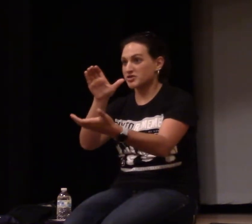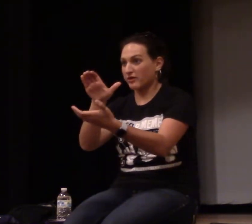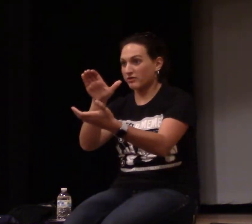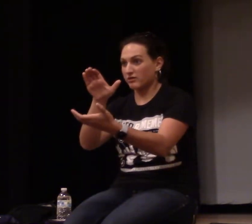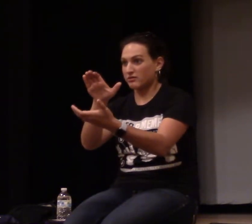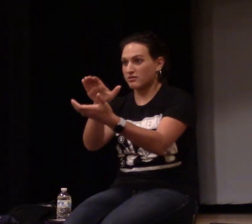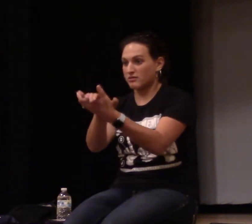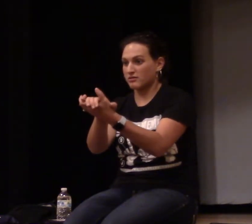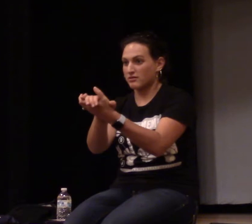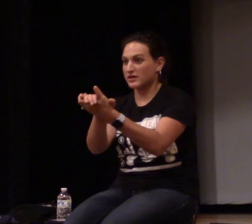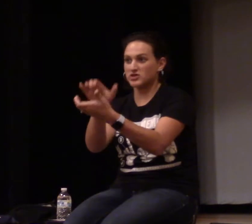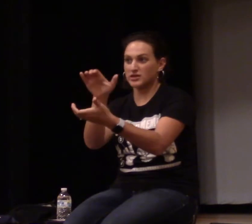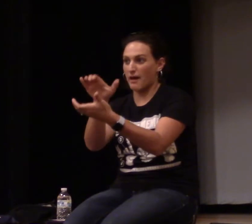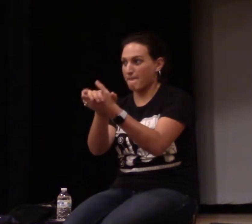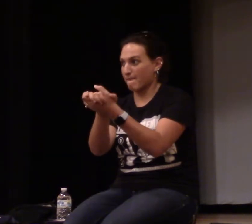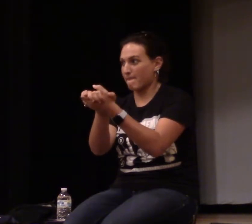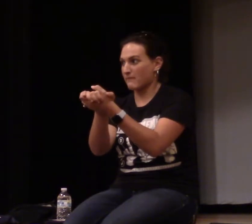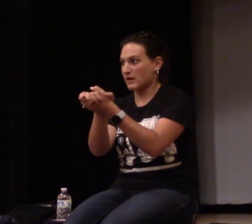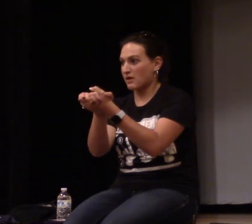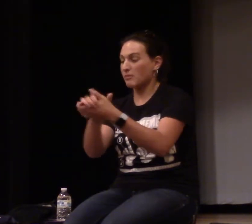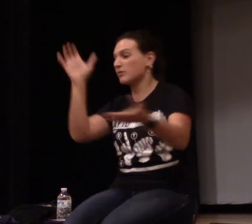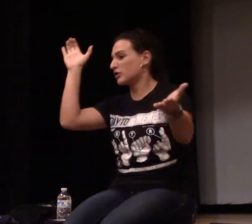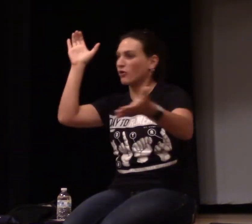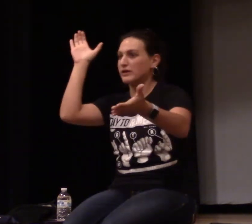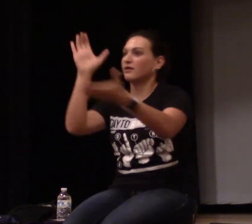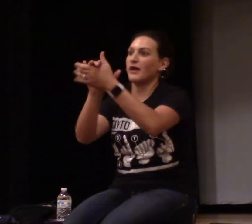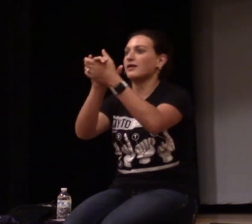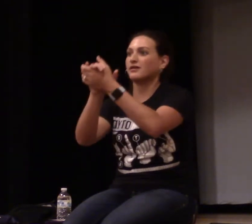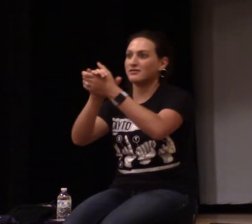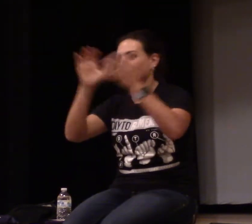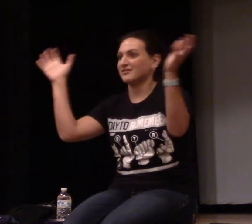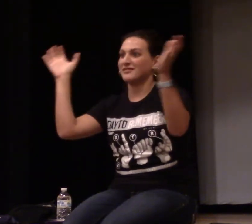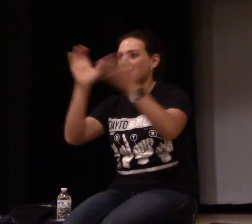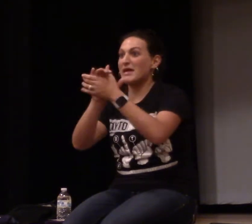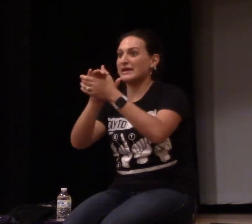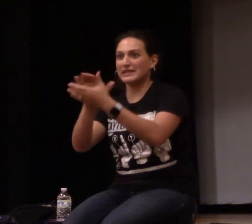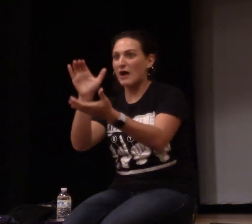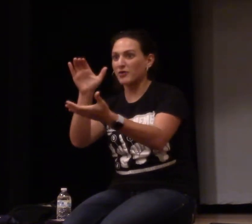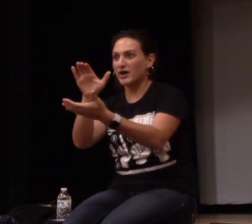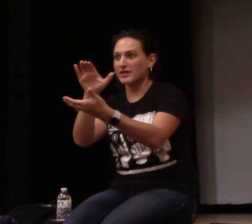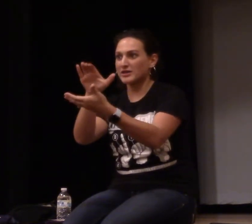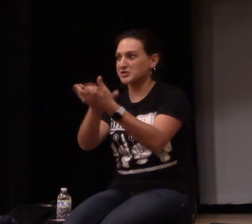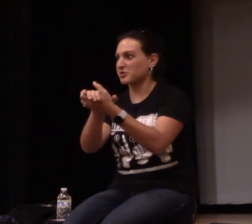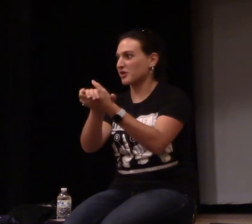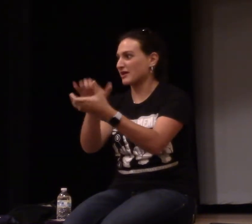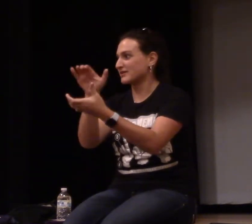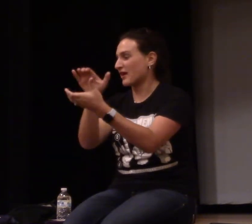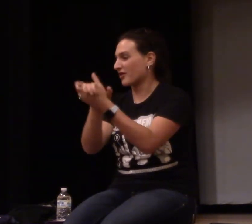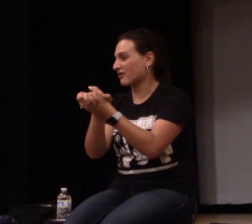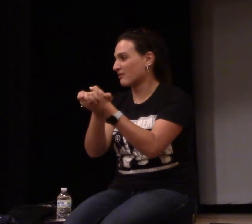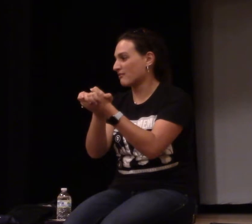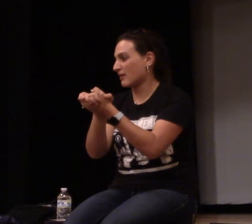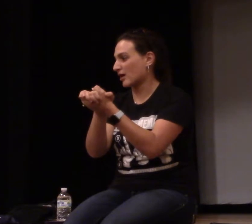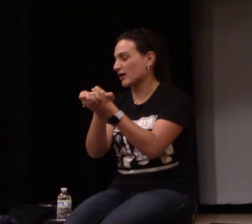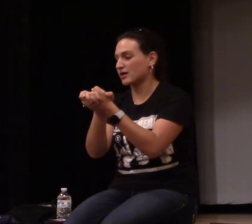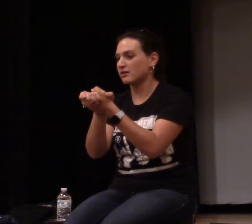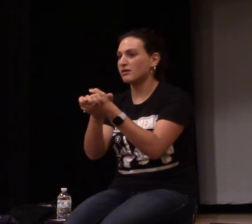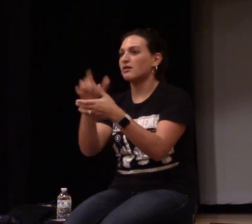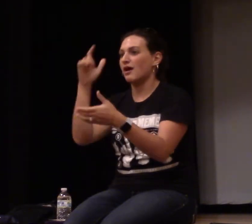general, is just clap. Even you don't need to like make it loud or anything, just put your hands together. Married, and then